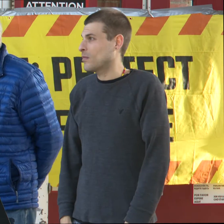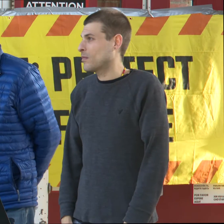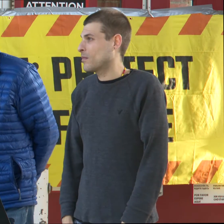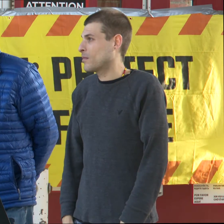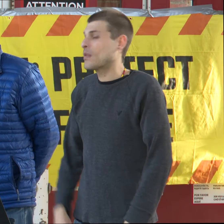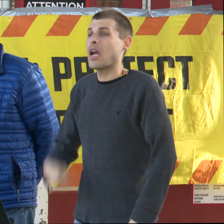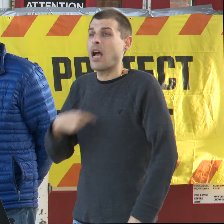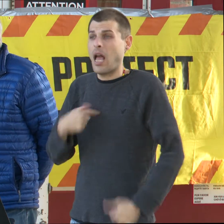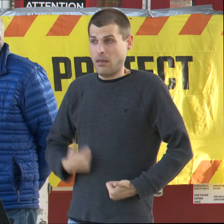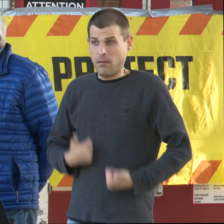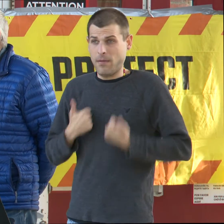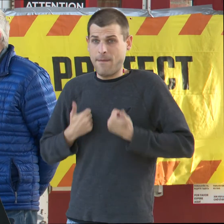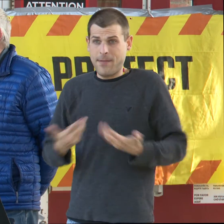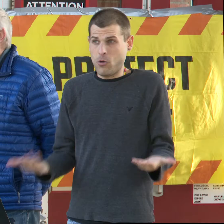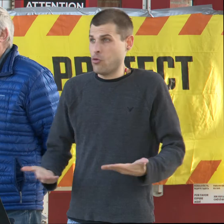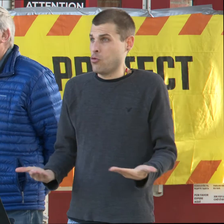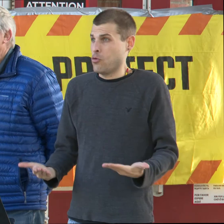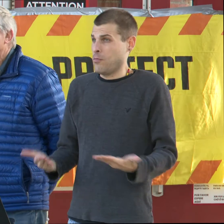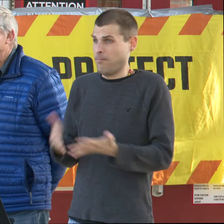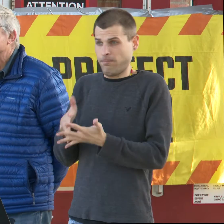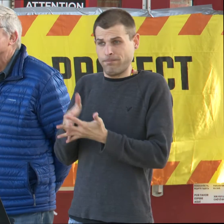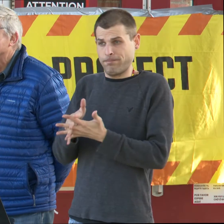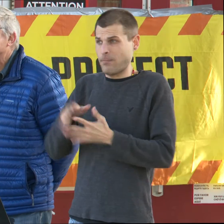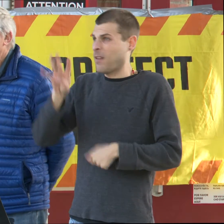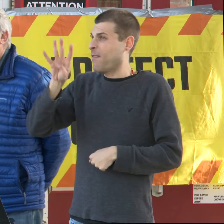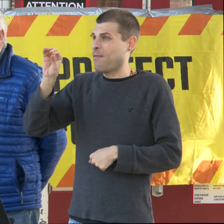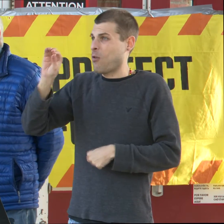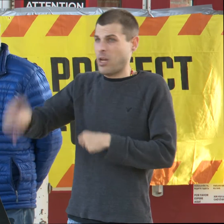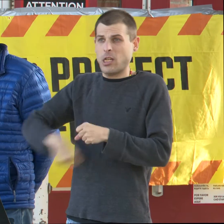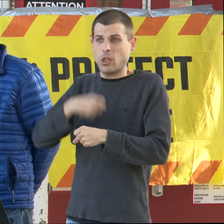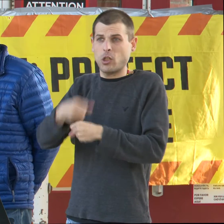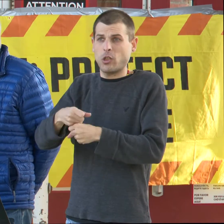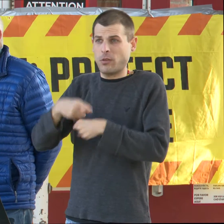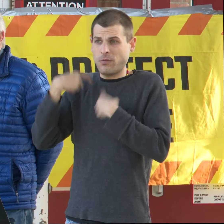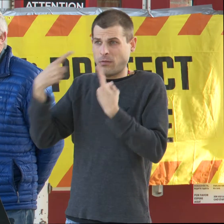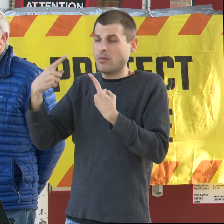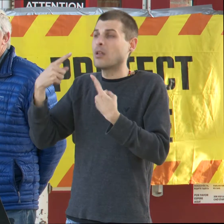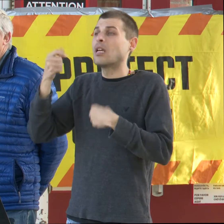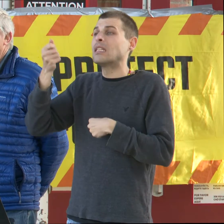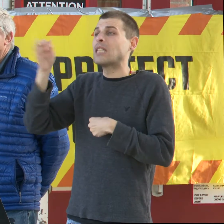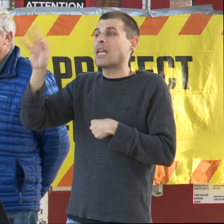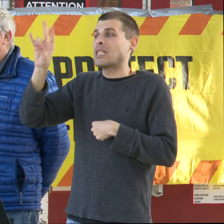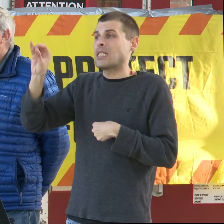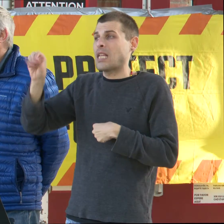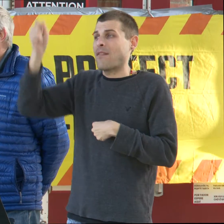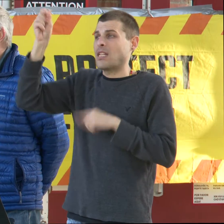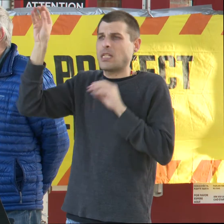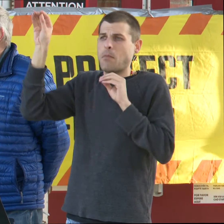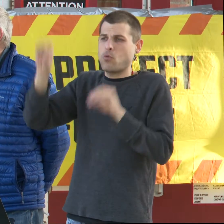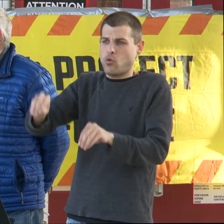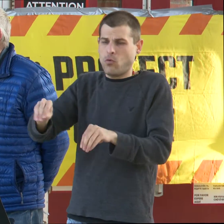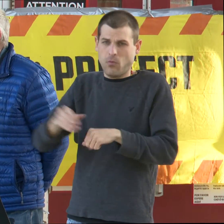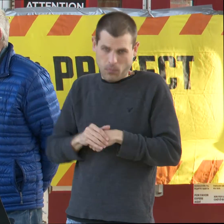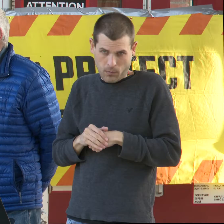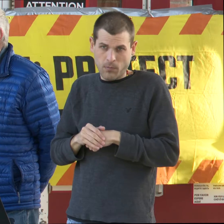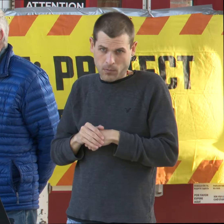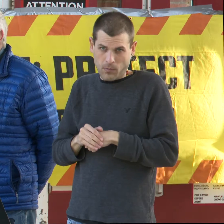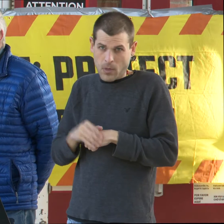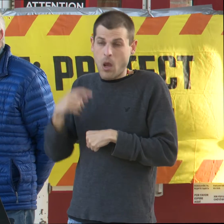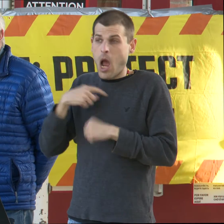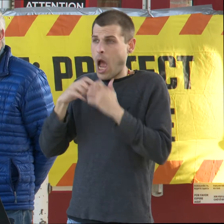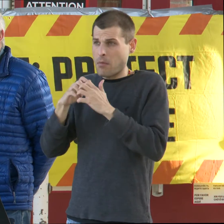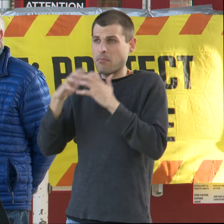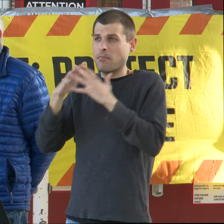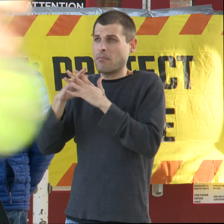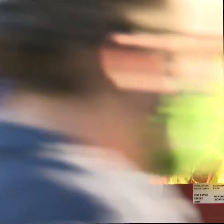I live in this neighborhood, have been here for over 40 years, moved here in the 70s. Was one of a handful of people that started the